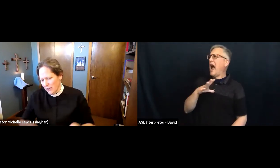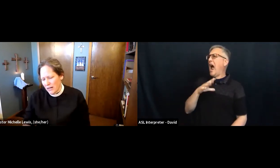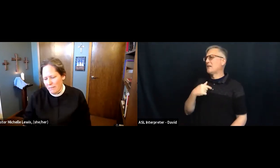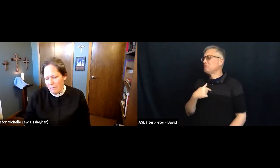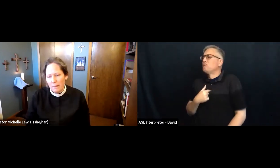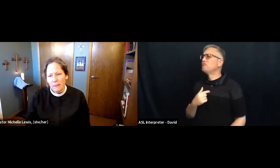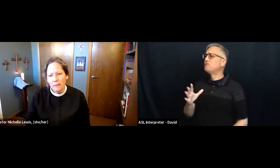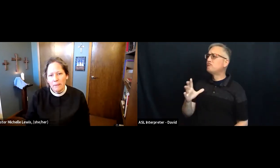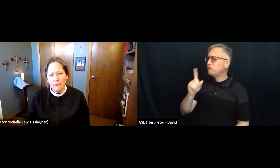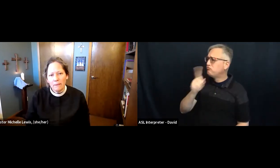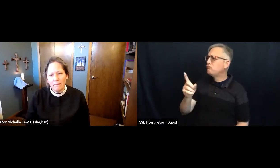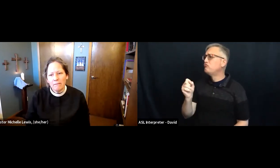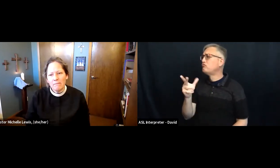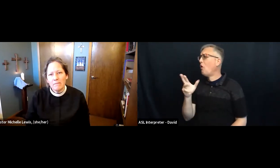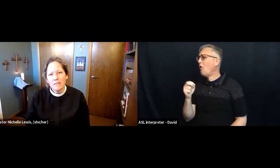whatever.